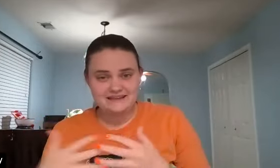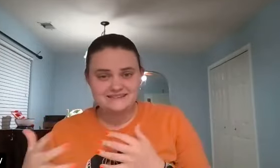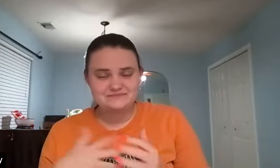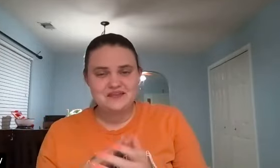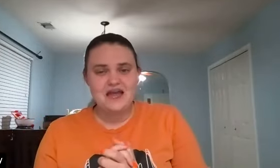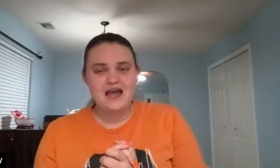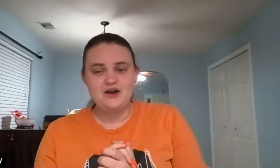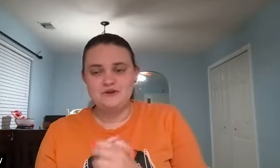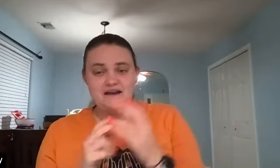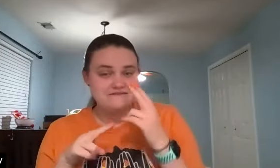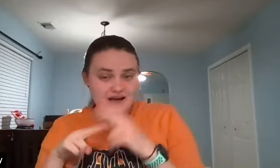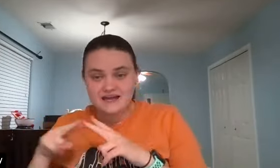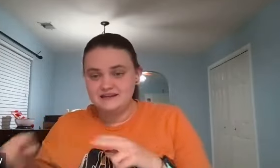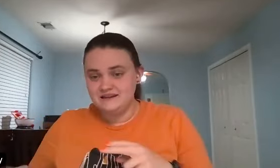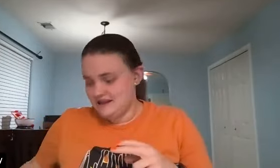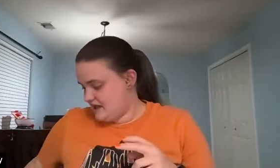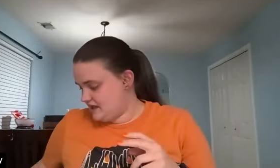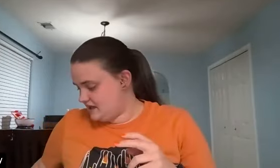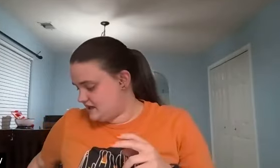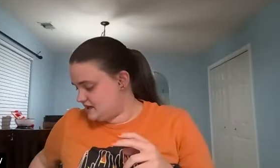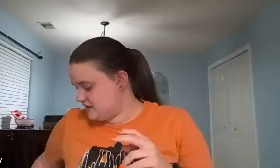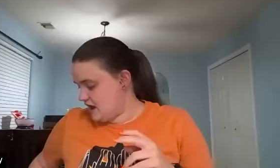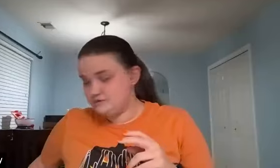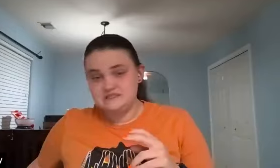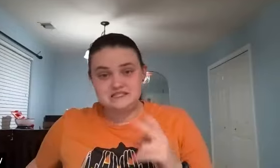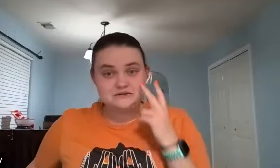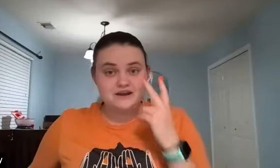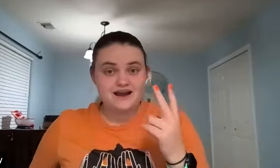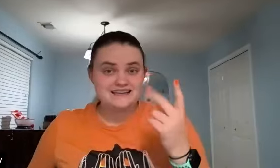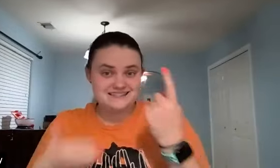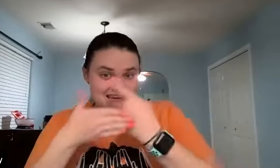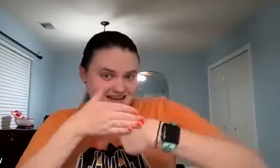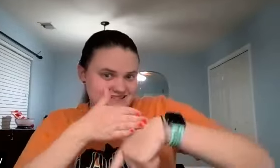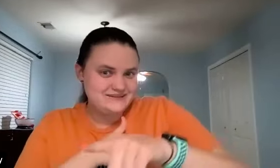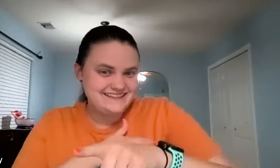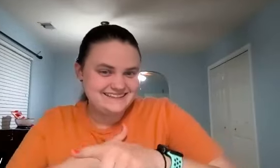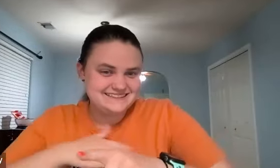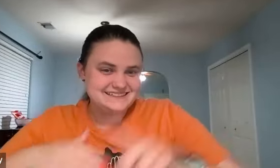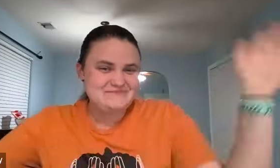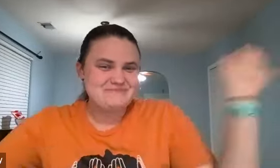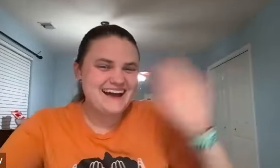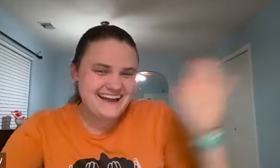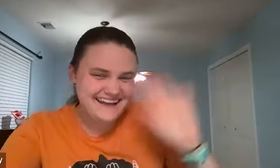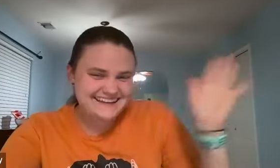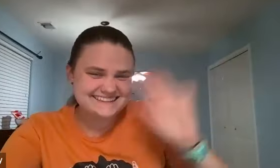anyways, I hope y'all have fun, and I will see you guys next week. Bye.